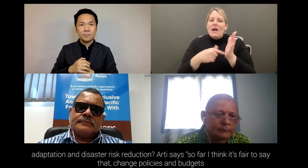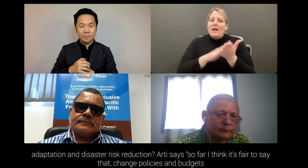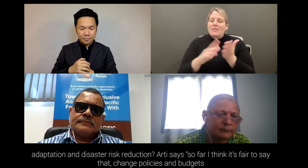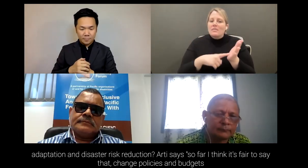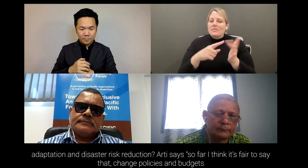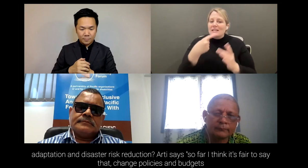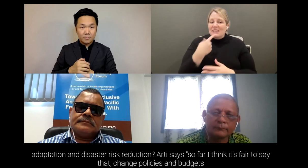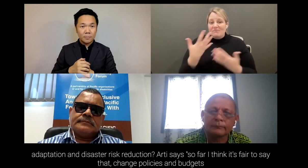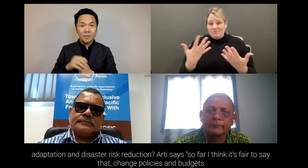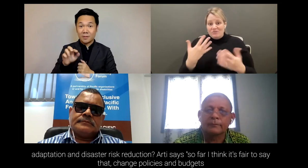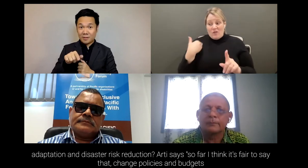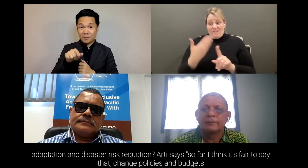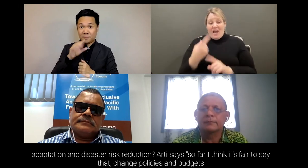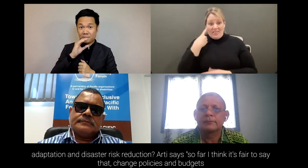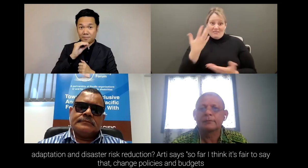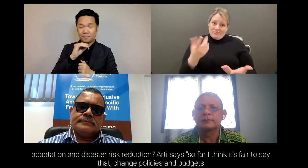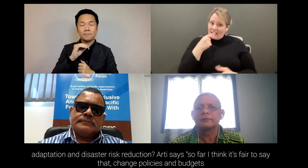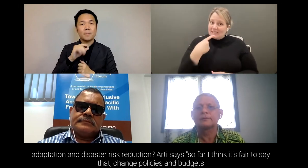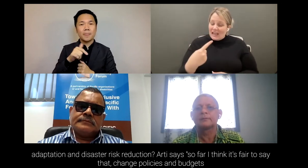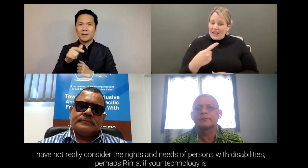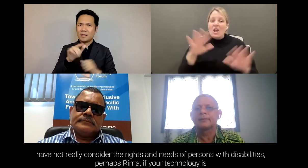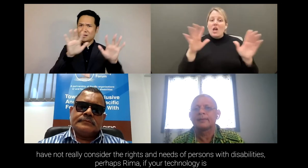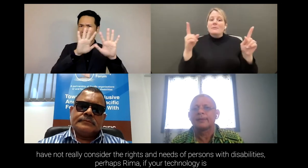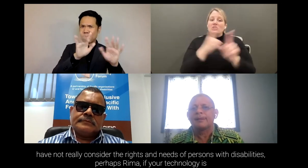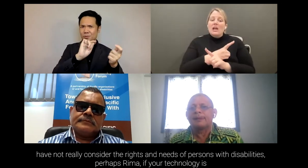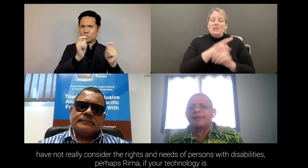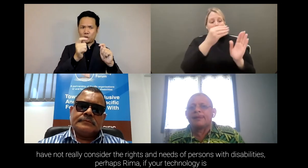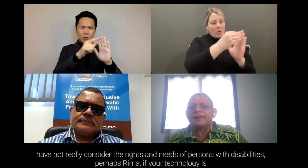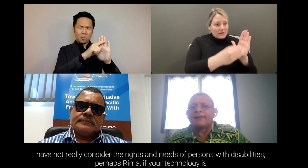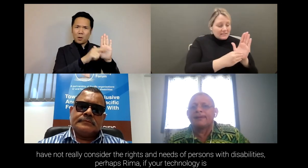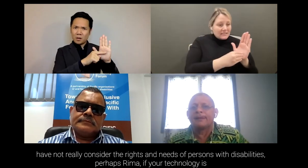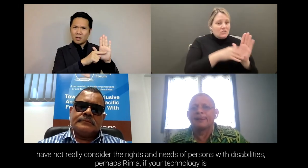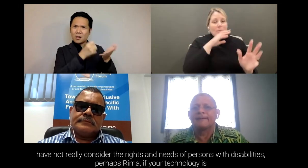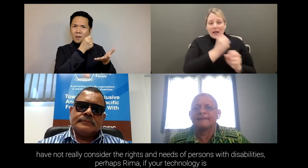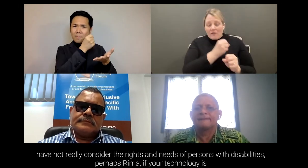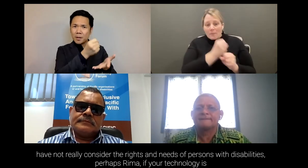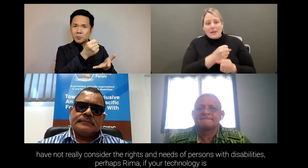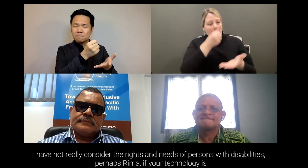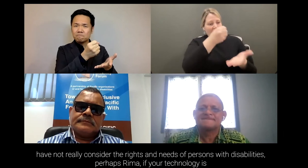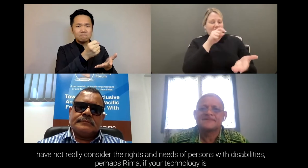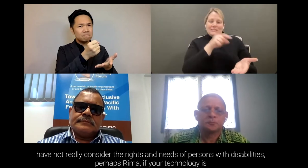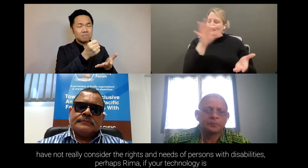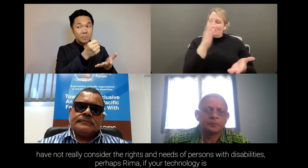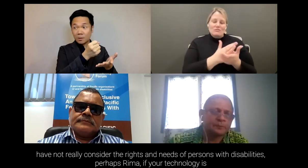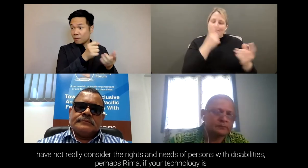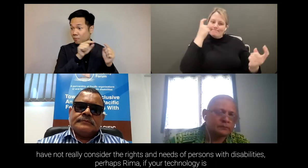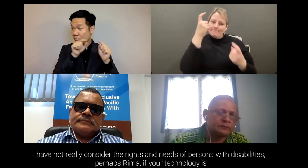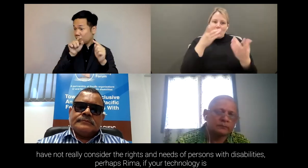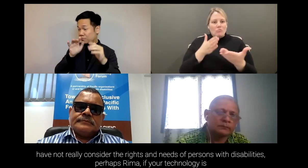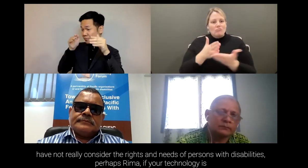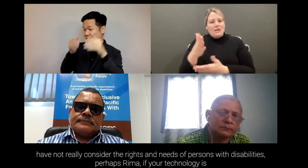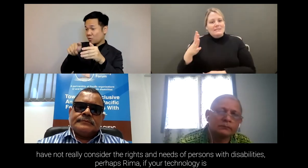it's fair to say climate change policies and budgets have not really considered the rights and needs of persons with